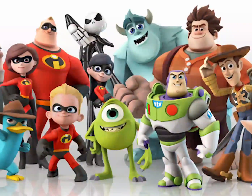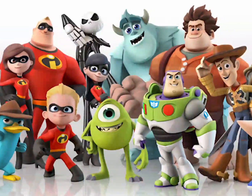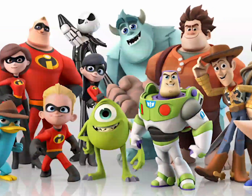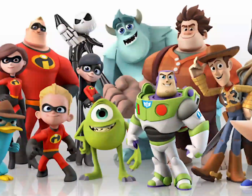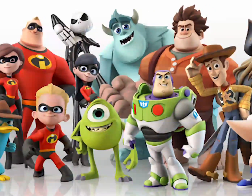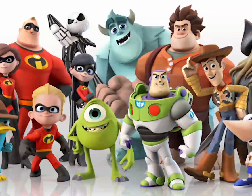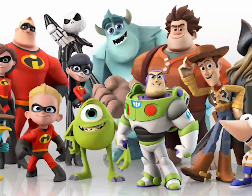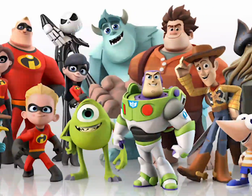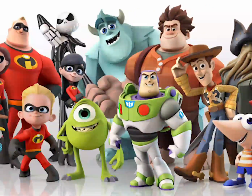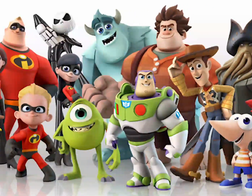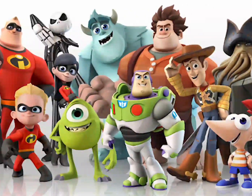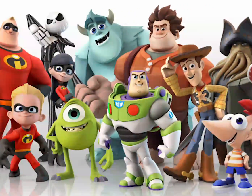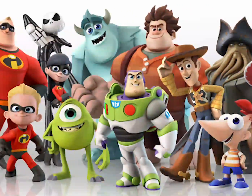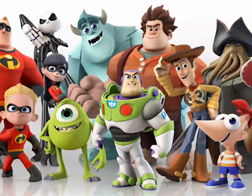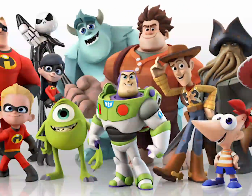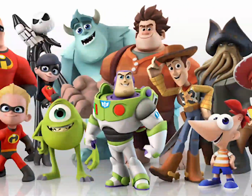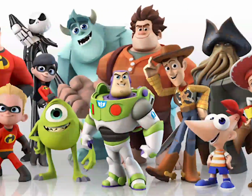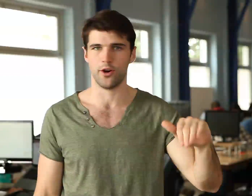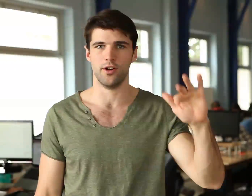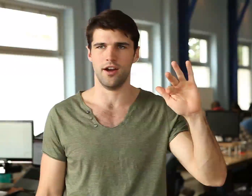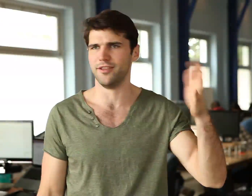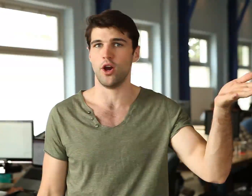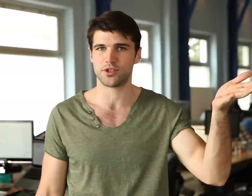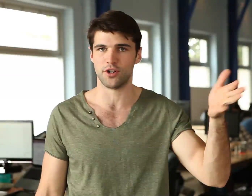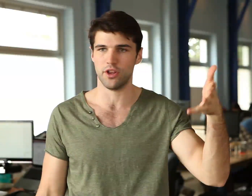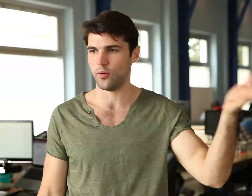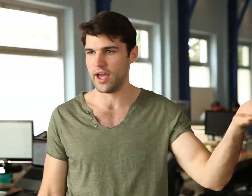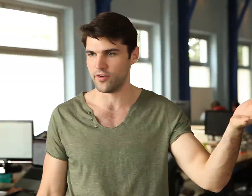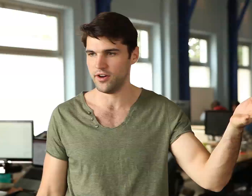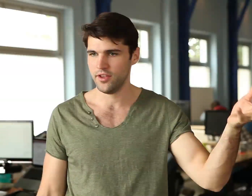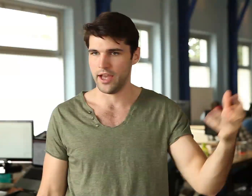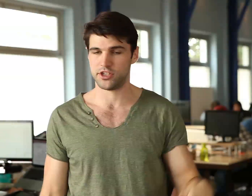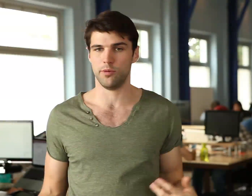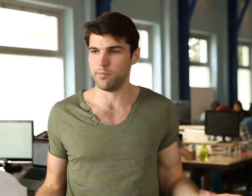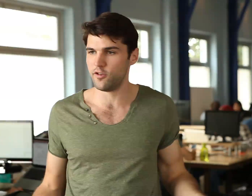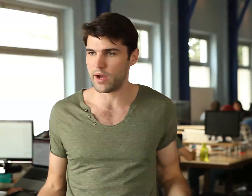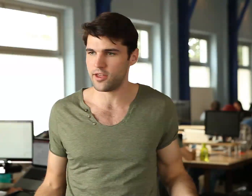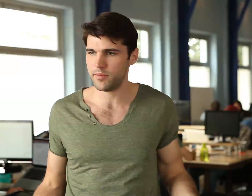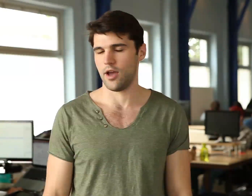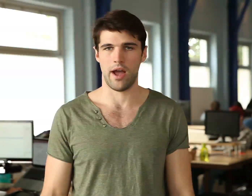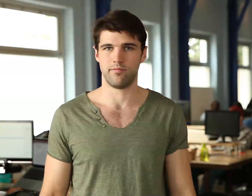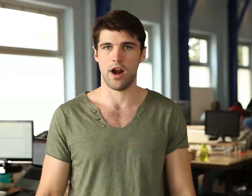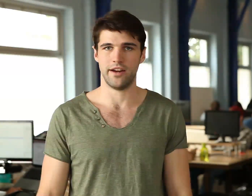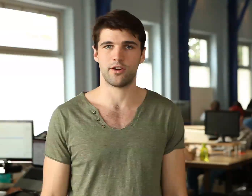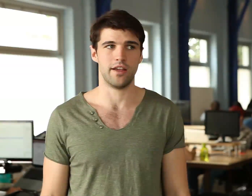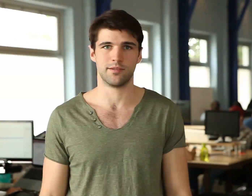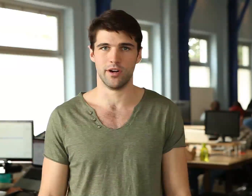expressions that you could paint on to like a dog or a toaster or like whatever and still be moved by them I've cried. I cried this morning